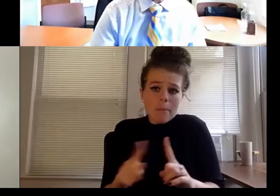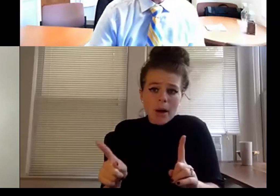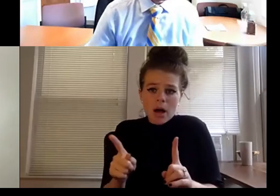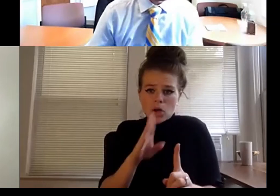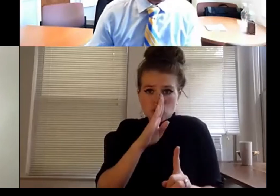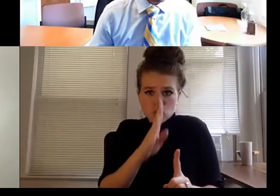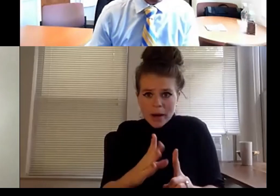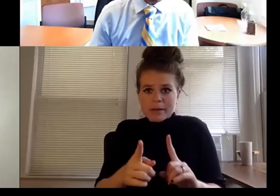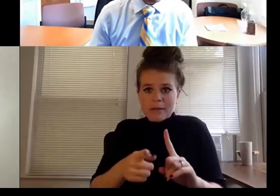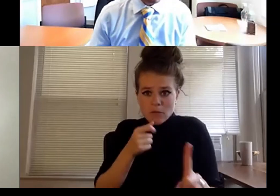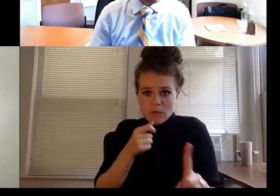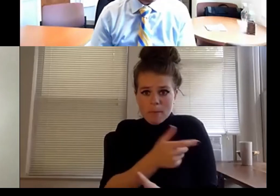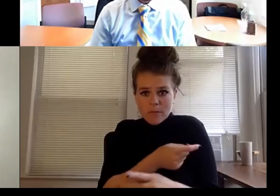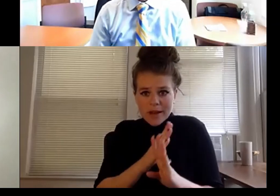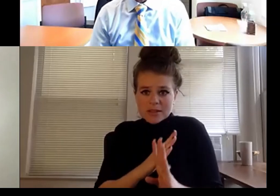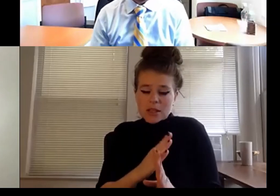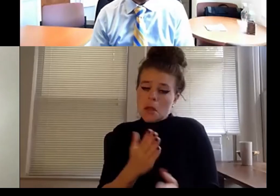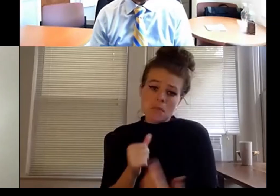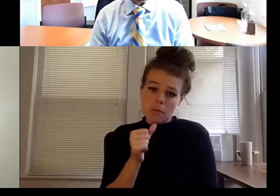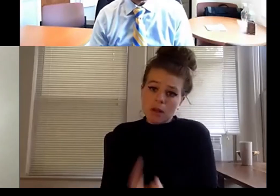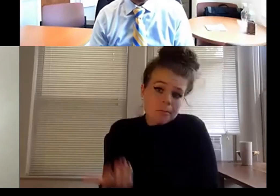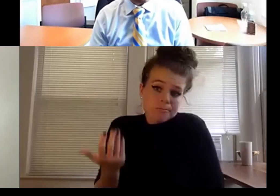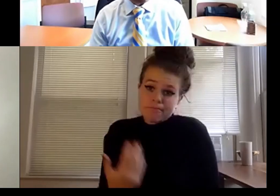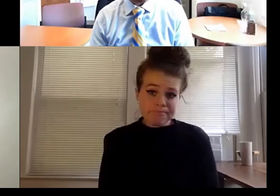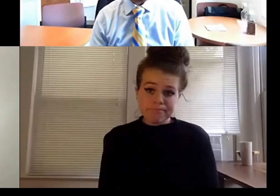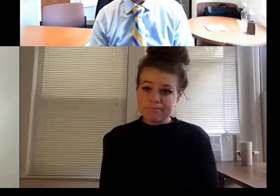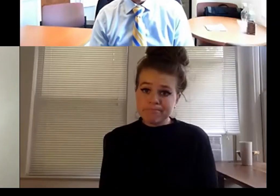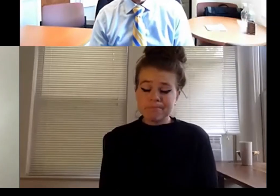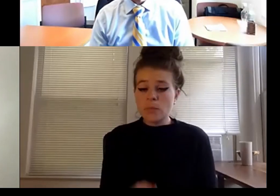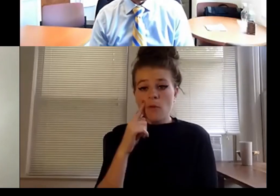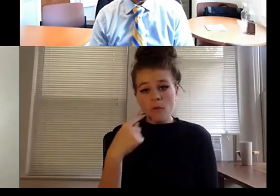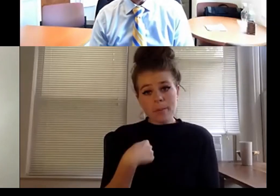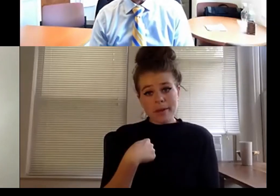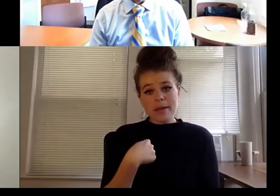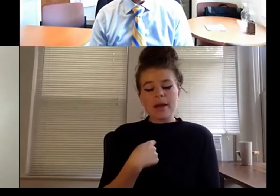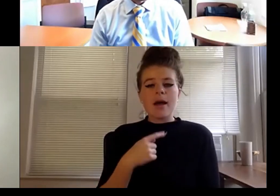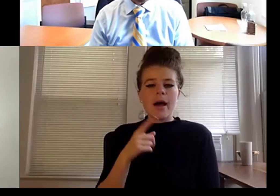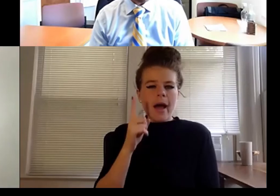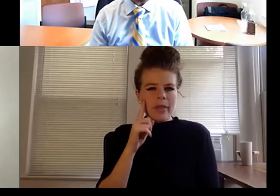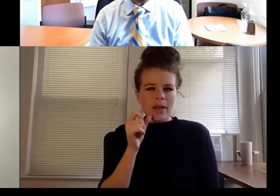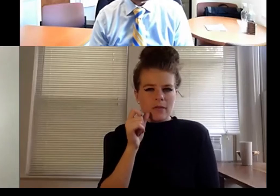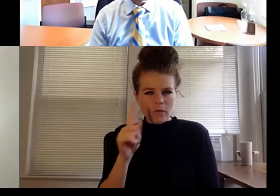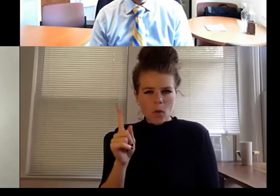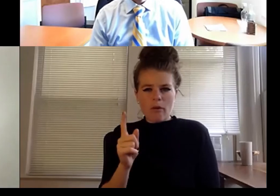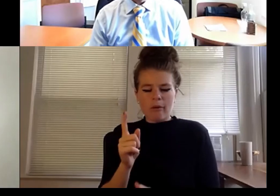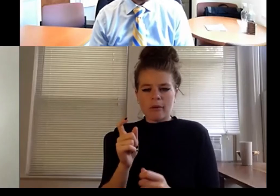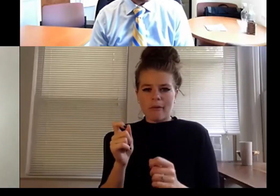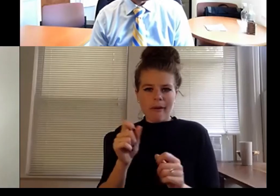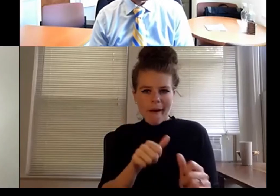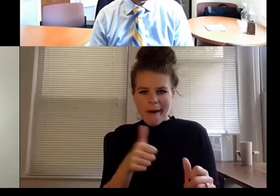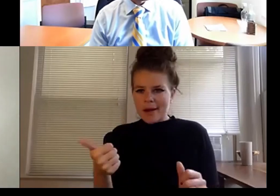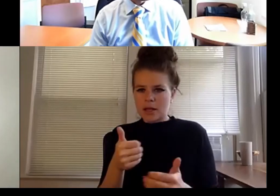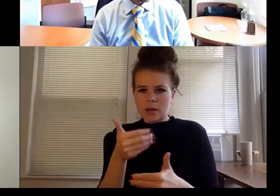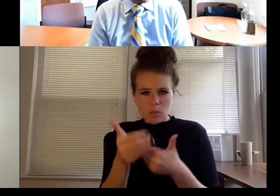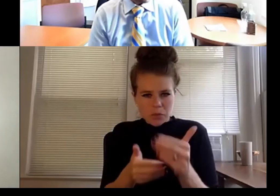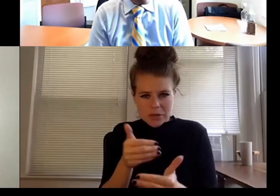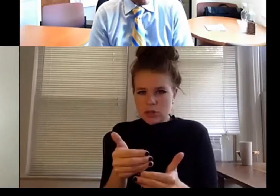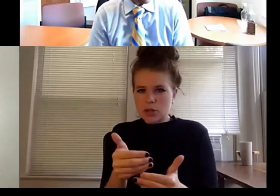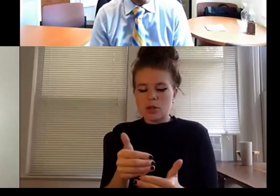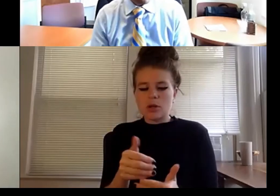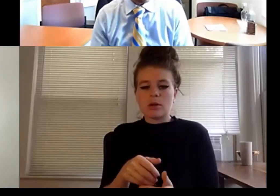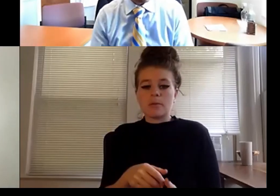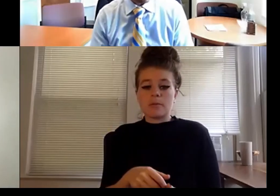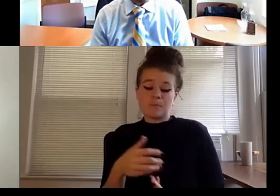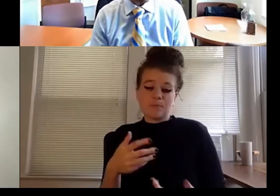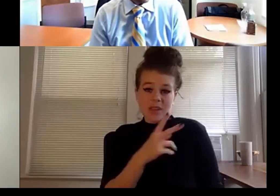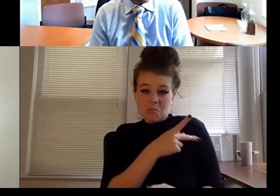directly caused by the vaccine. And to me, I think for every single procedure, we have to, as a patient,